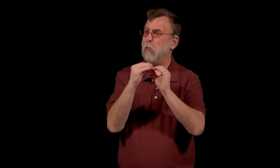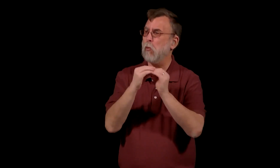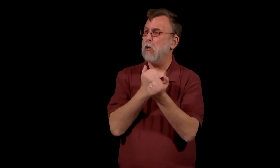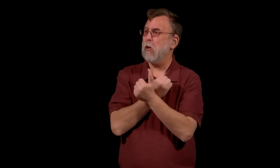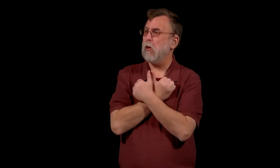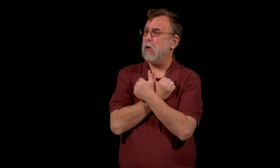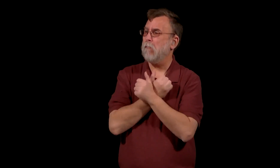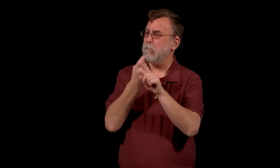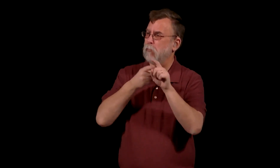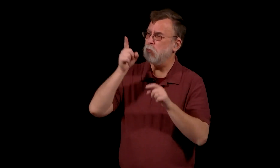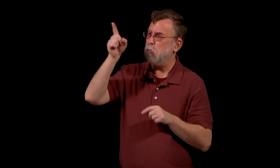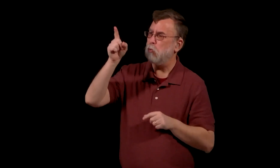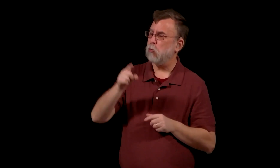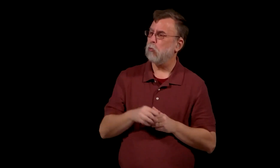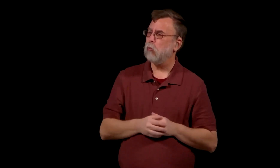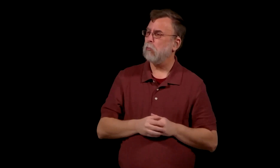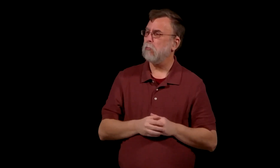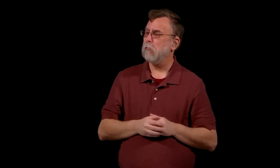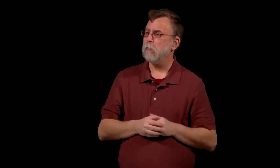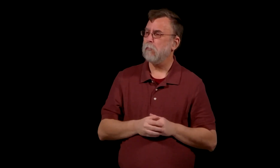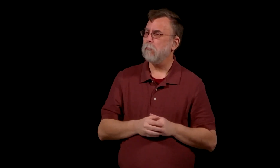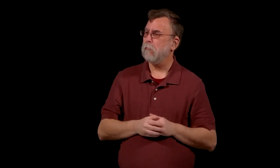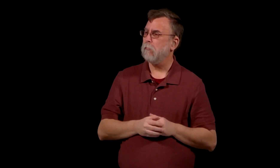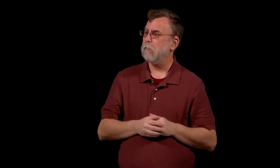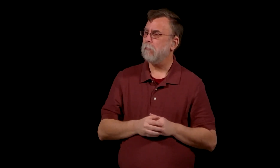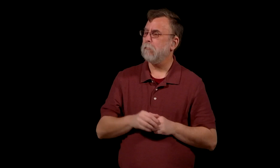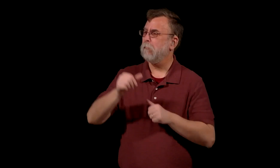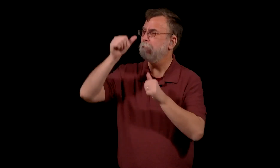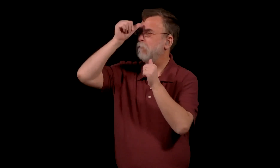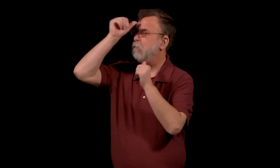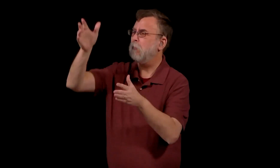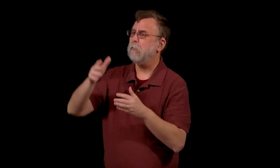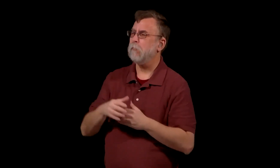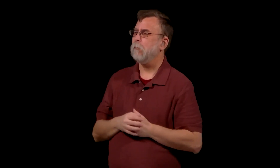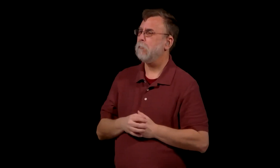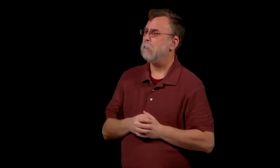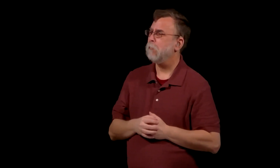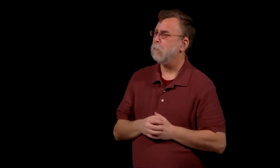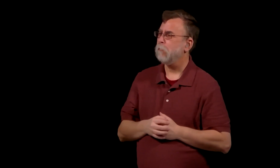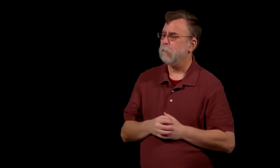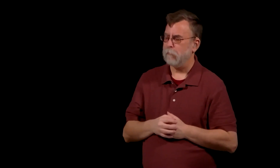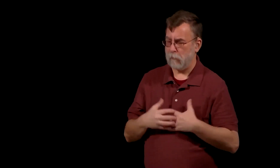We need more love. We need more of you. And Father,